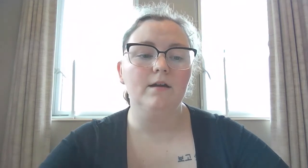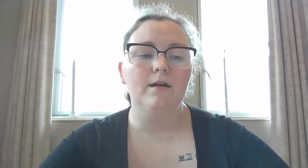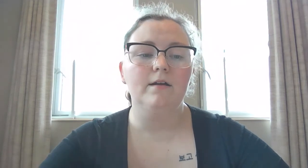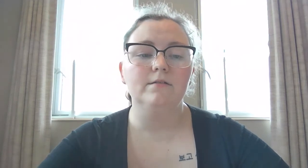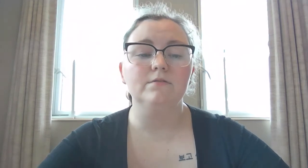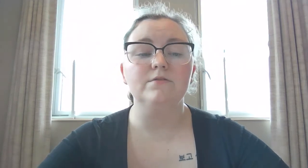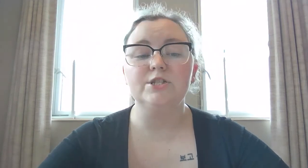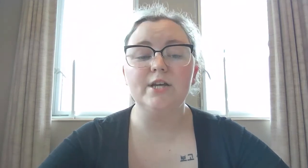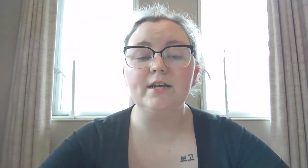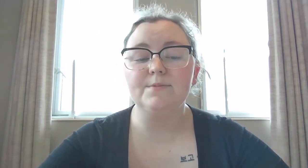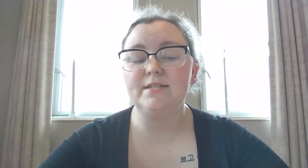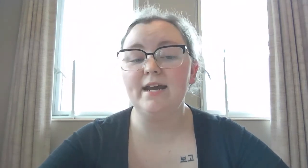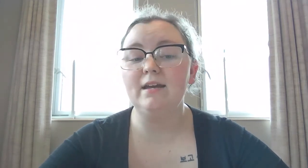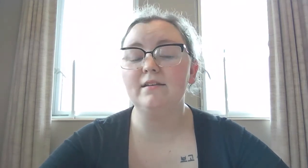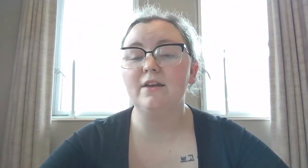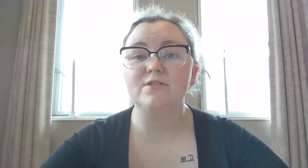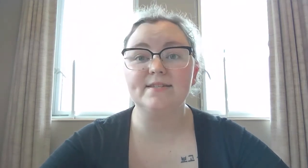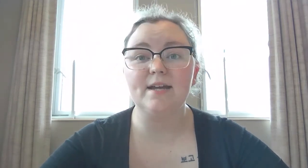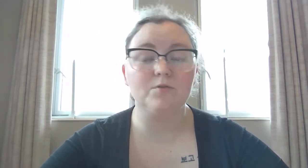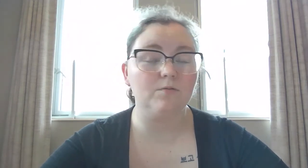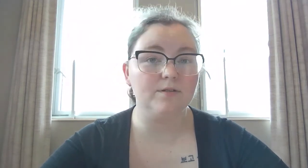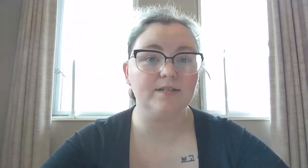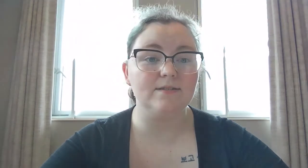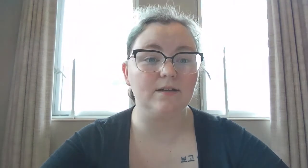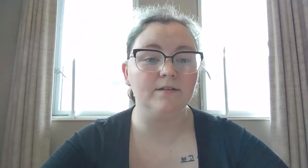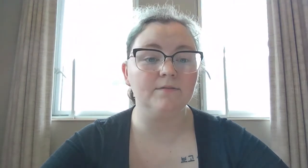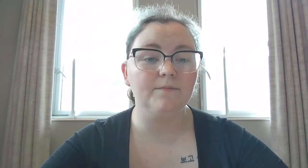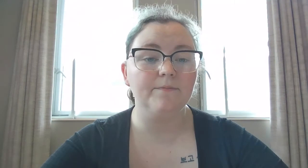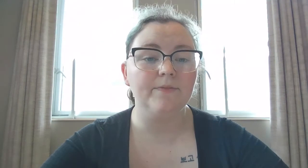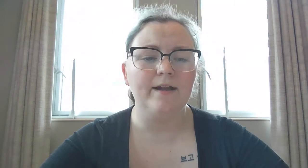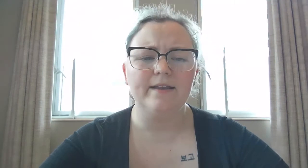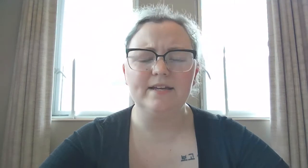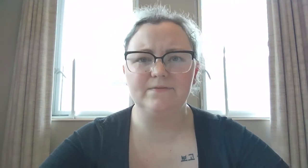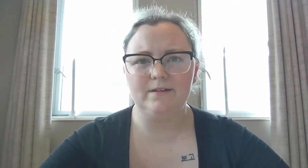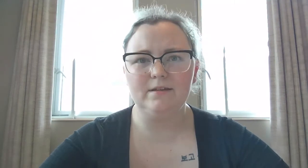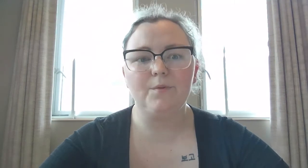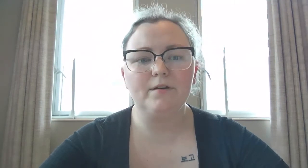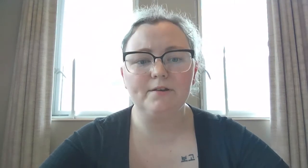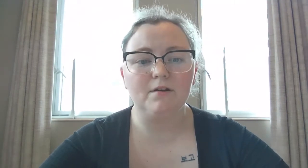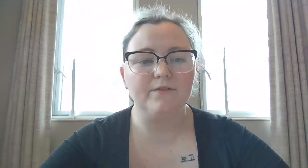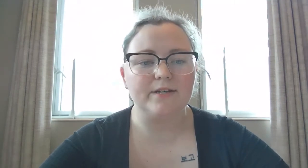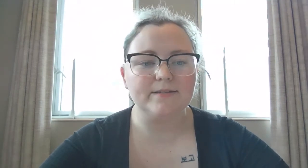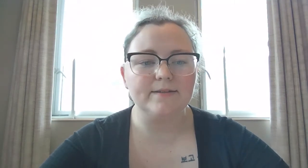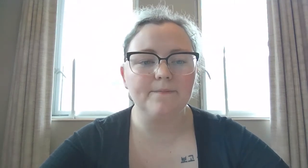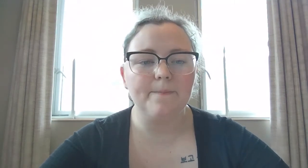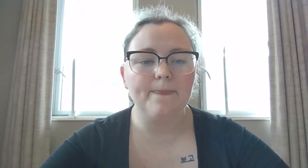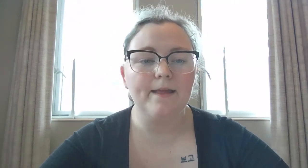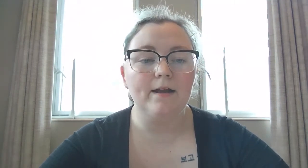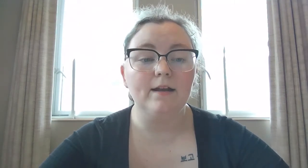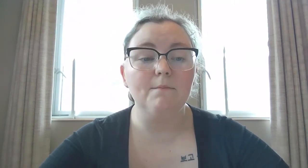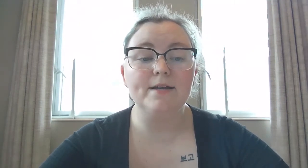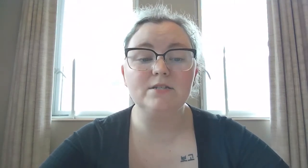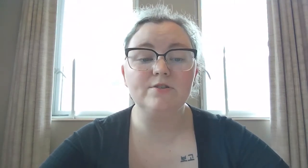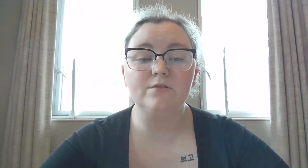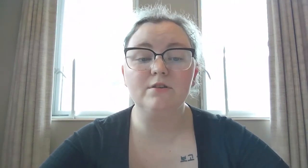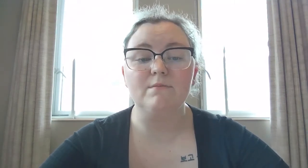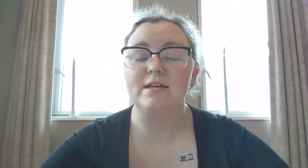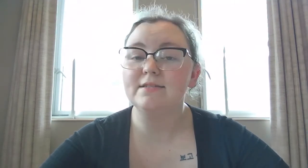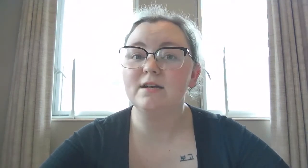But Jacob is taking another step towards Esau. He's feeling pretty nervous. A messenger told him Esau was coming